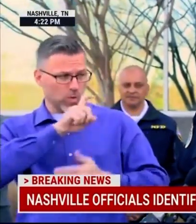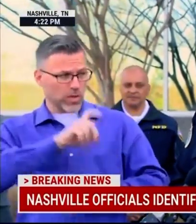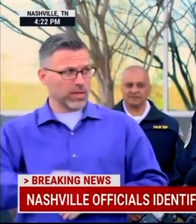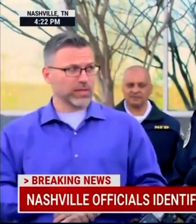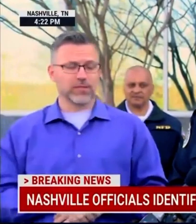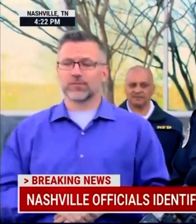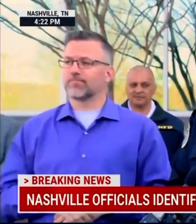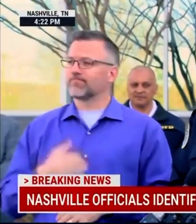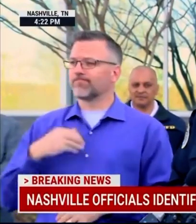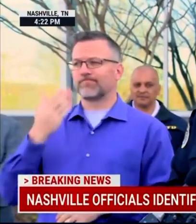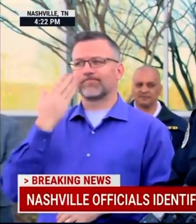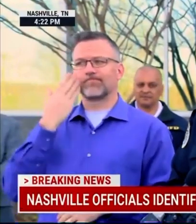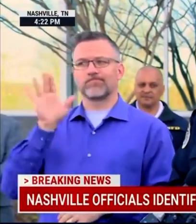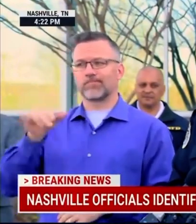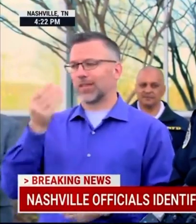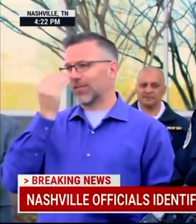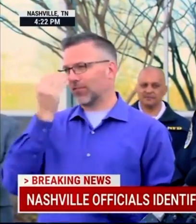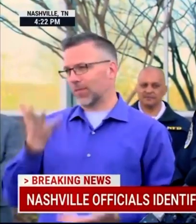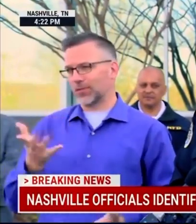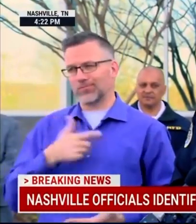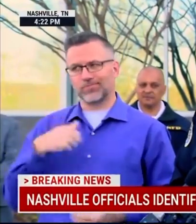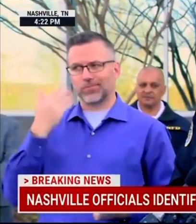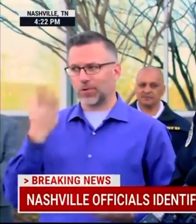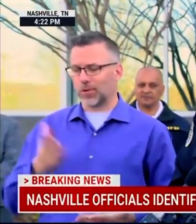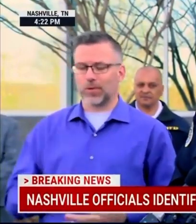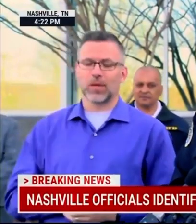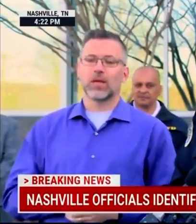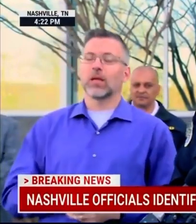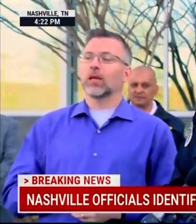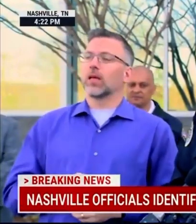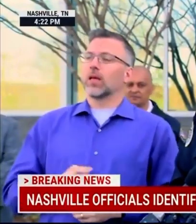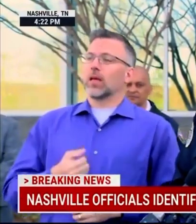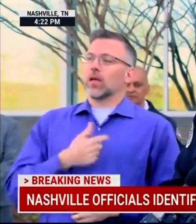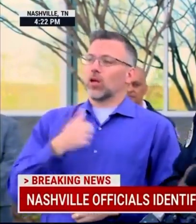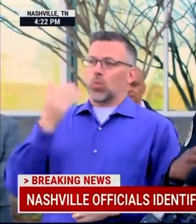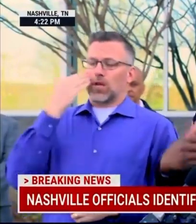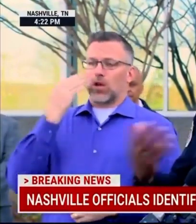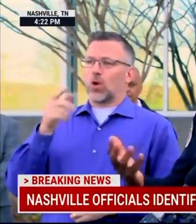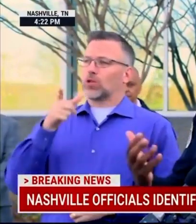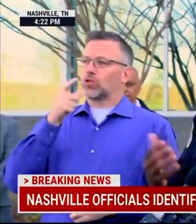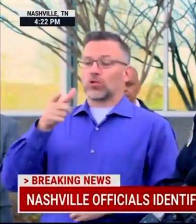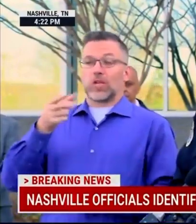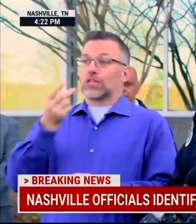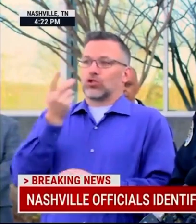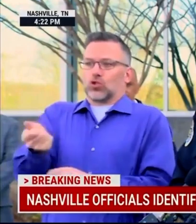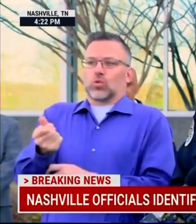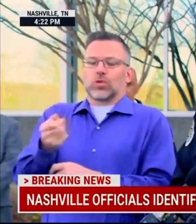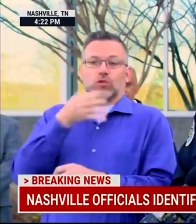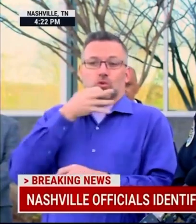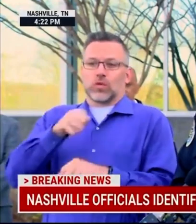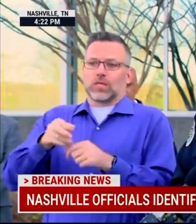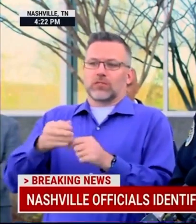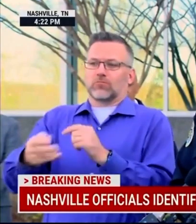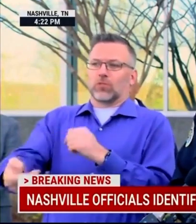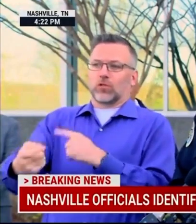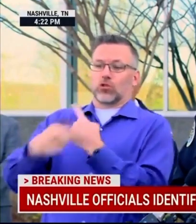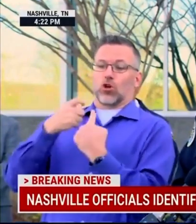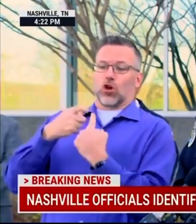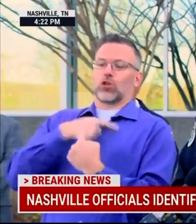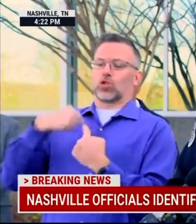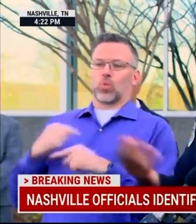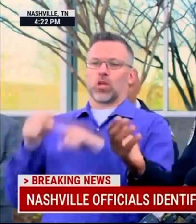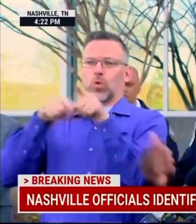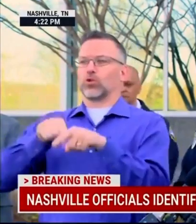I can't give you that information, Ellen. Should we know that the minute the calls came in, we responded to the church,